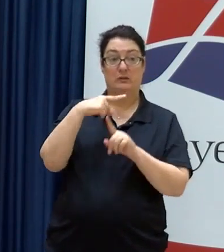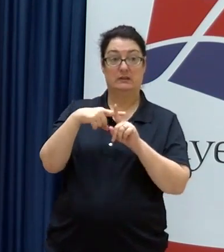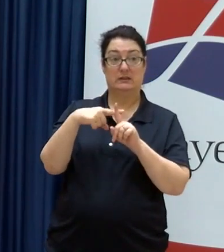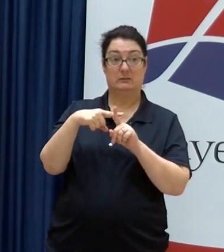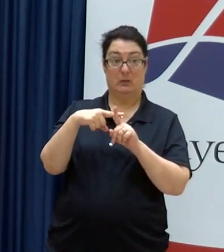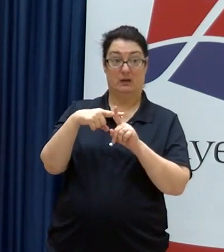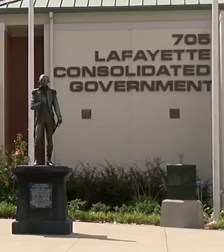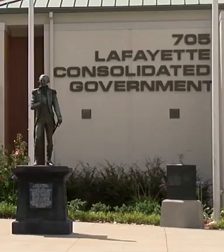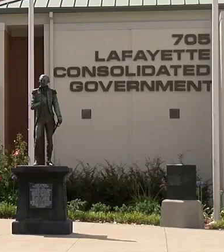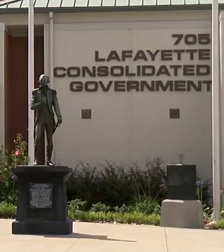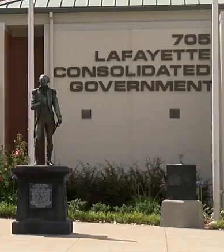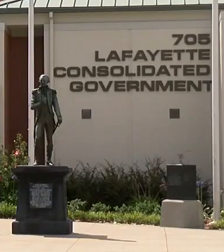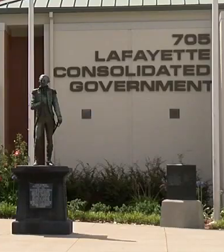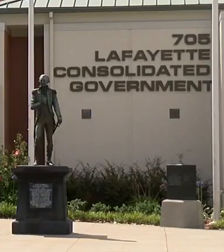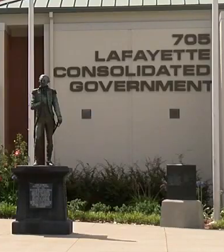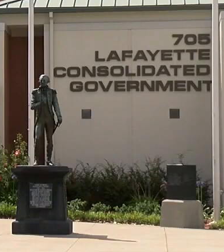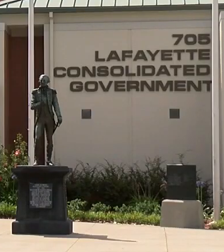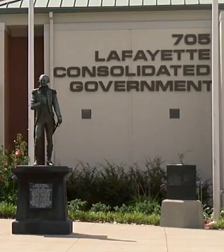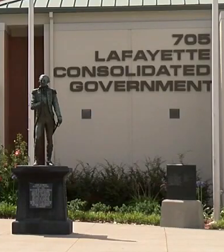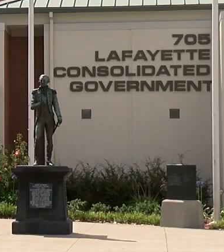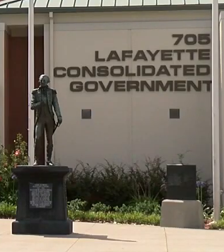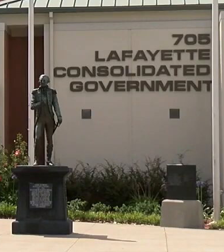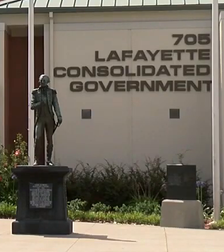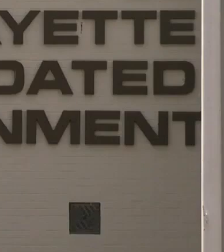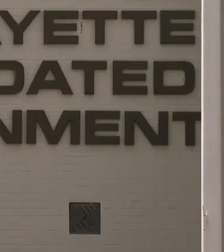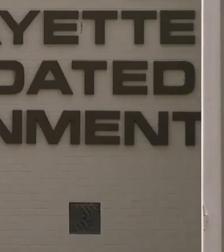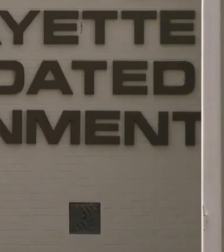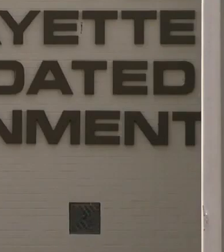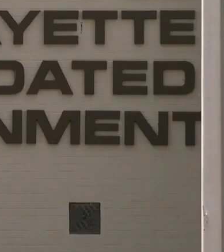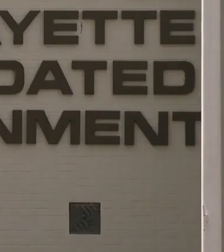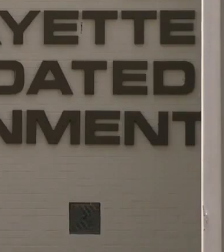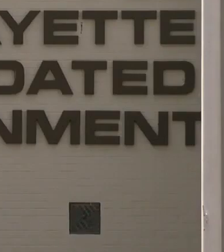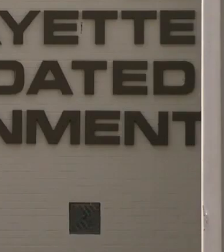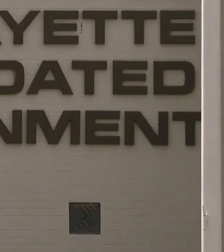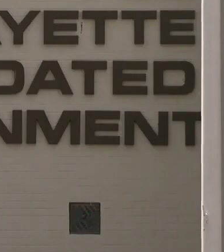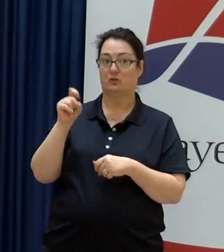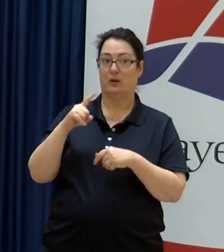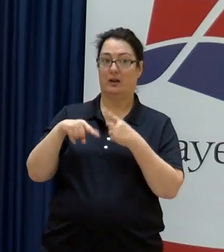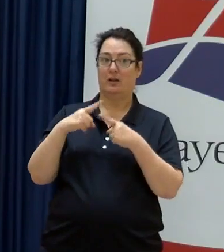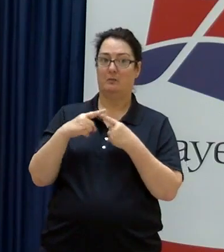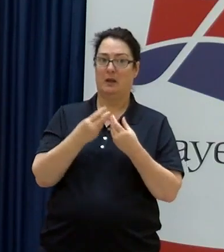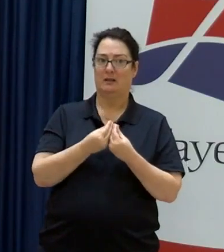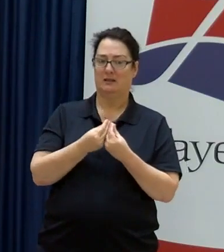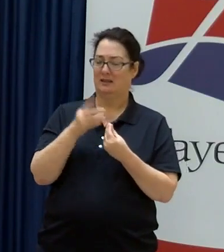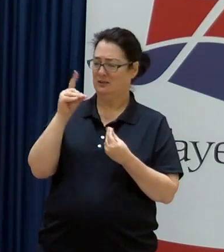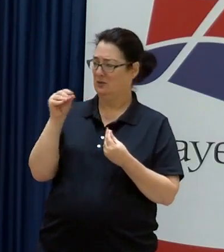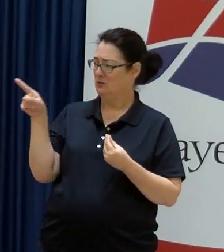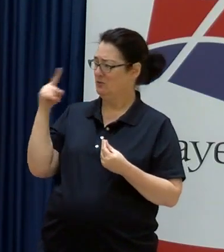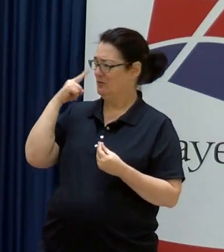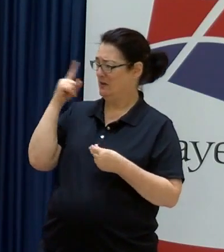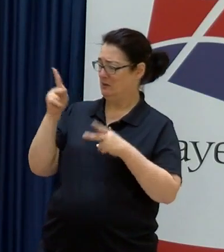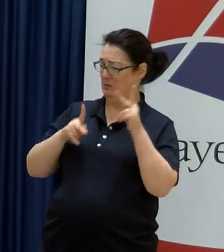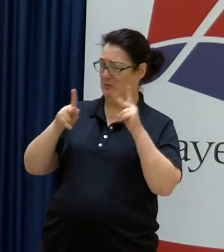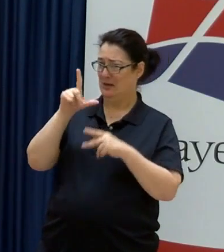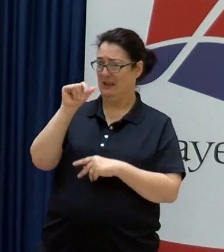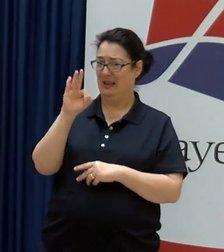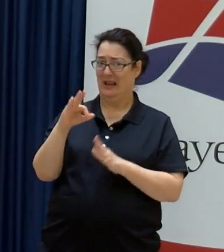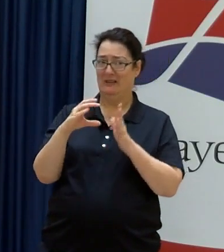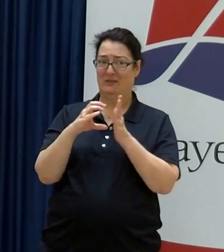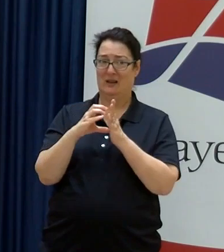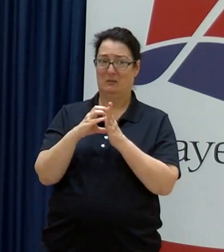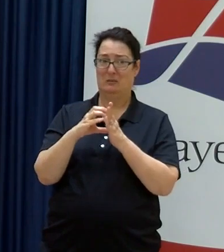and pre-symptomatic. And with that, we asked once again about the clusters in the parish. Don't you think the people of Lafayette Parish and the